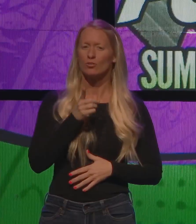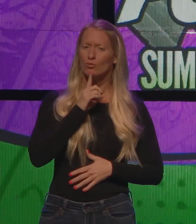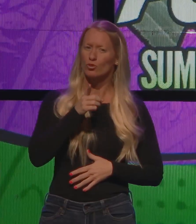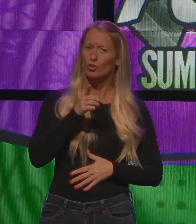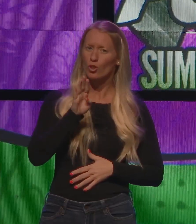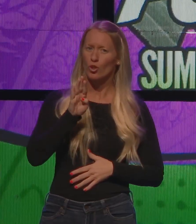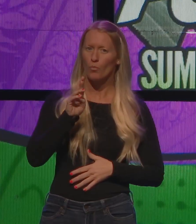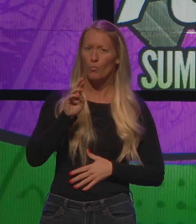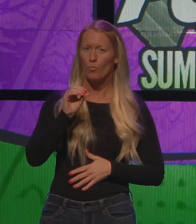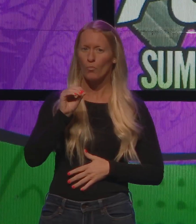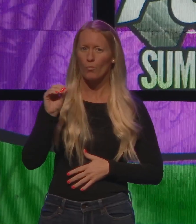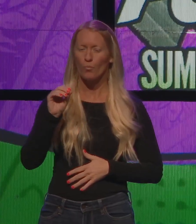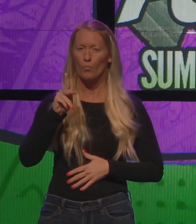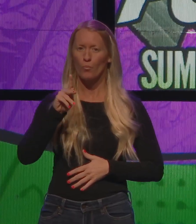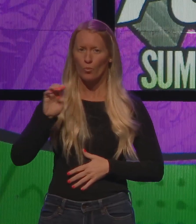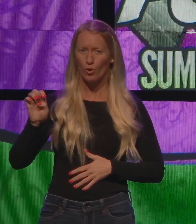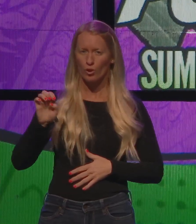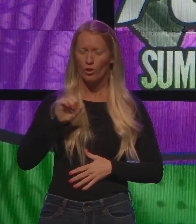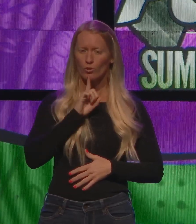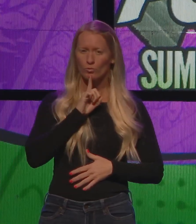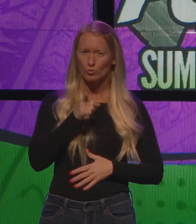Me? Are you sure?